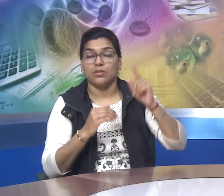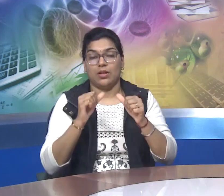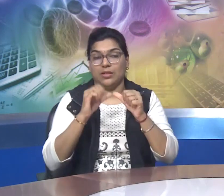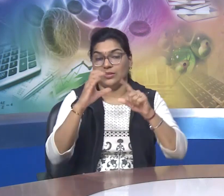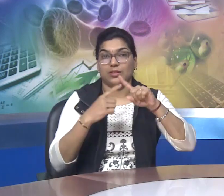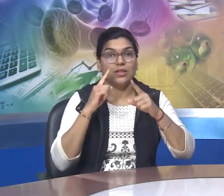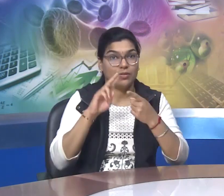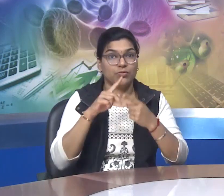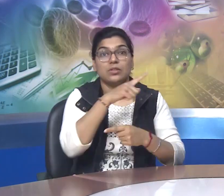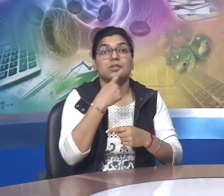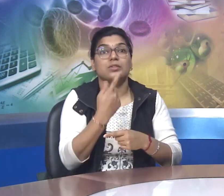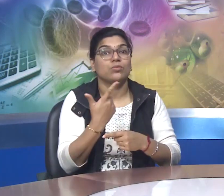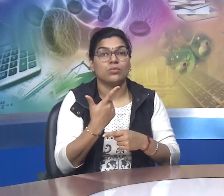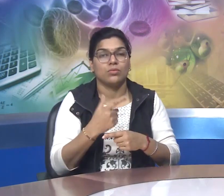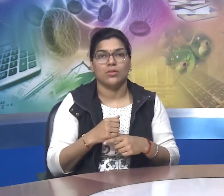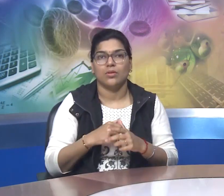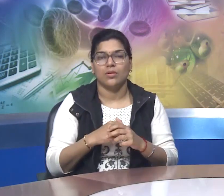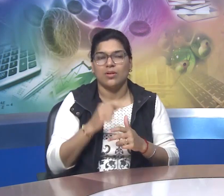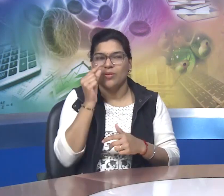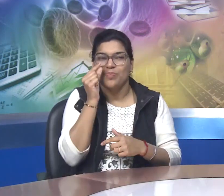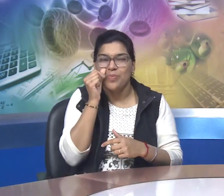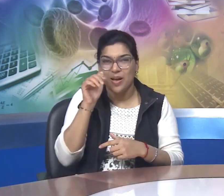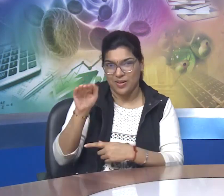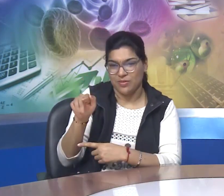Next sentence in active voice. His